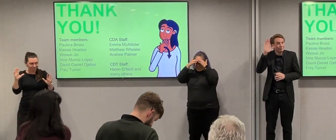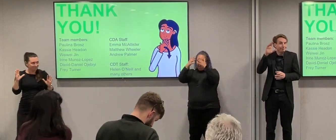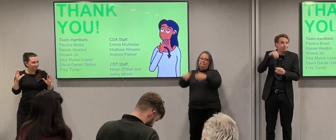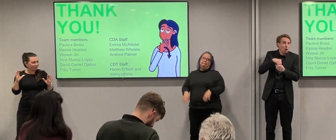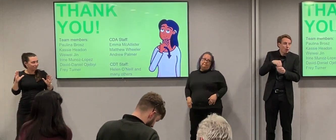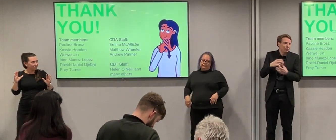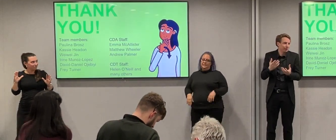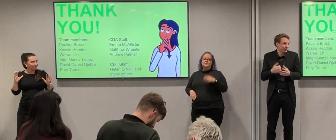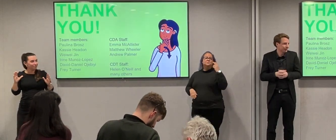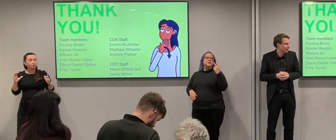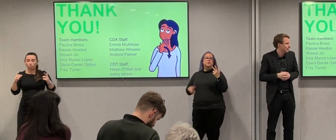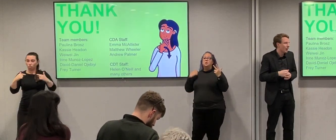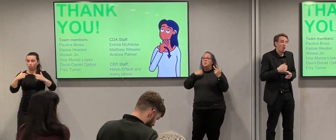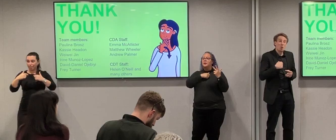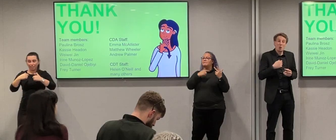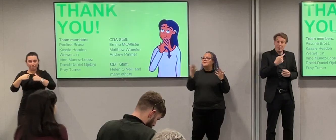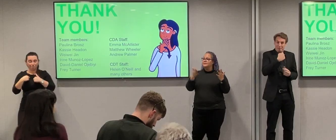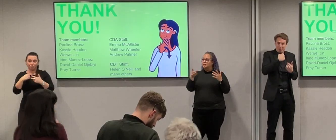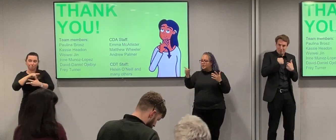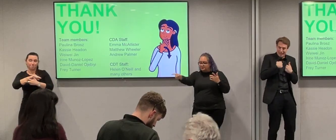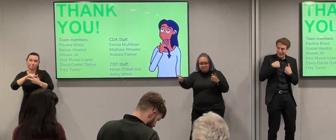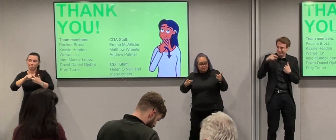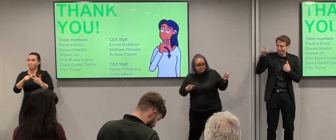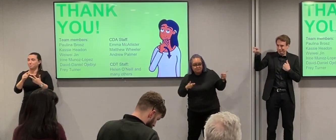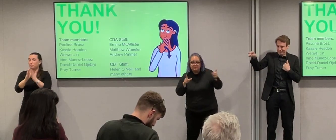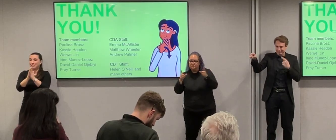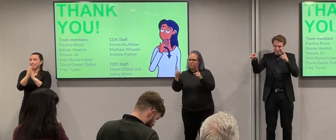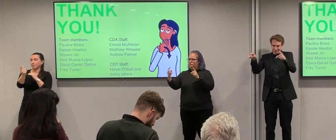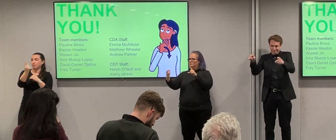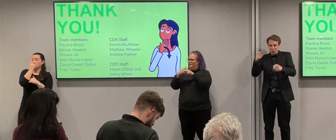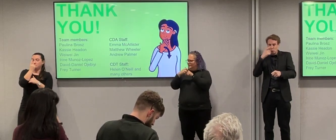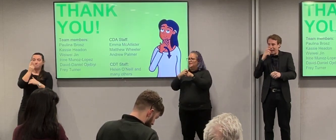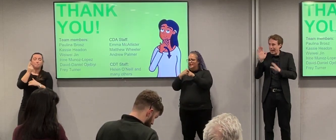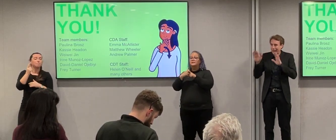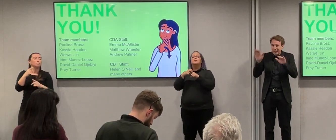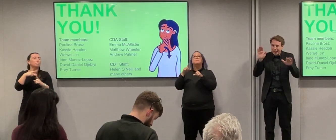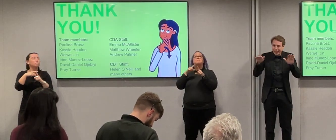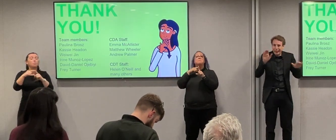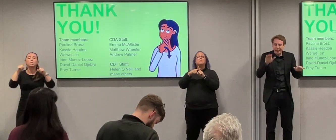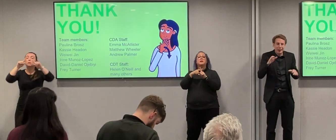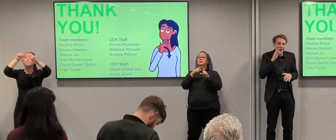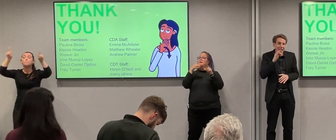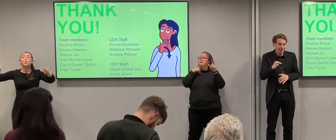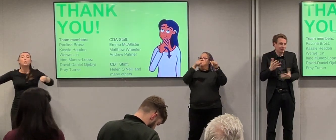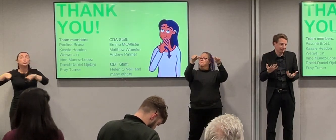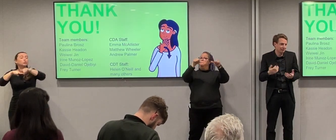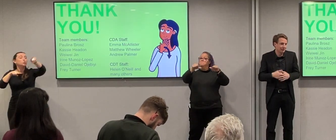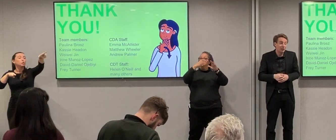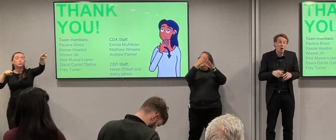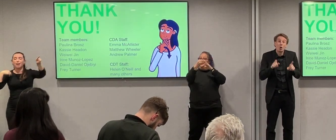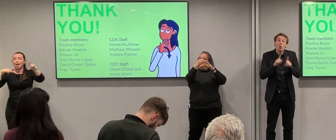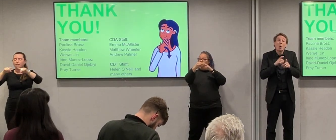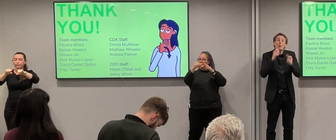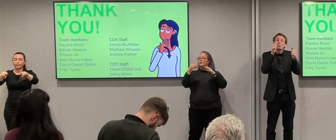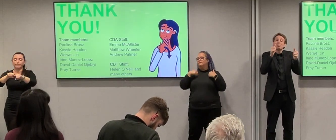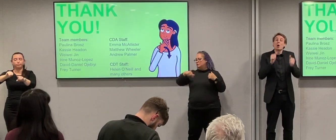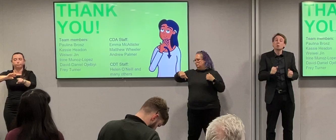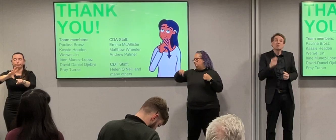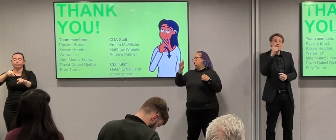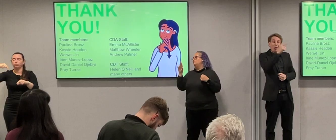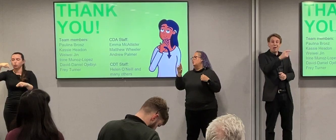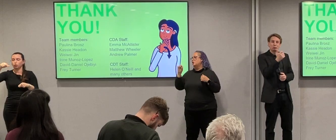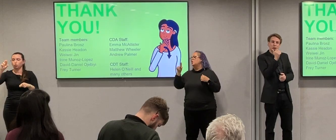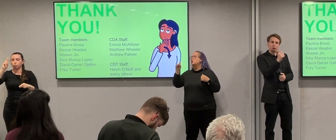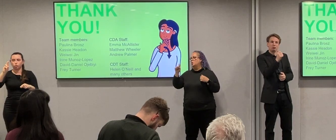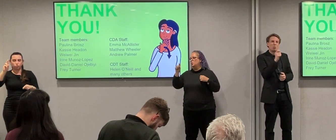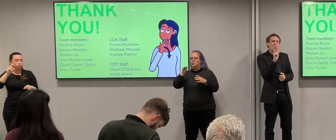out the three of us, come find us. Second of all, there is a QR code on our poster outside. You can take that. Or